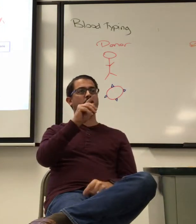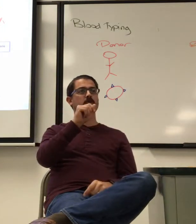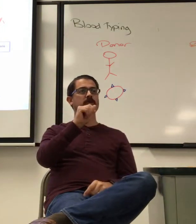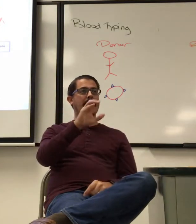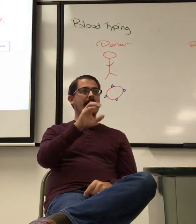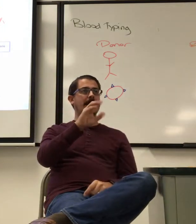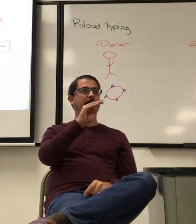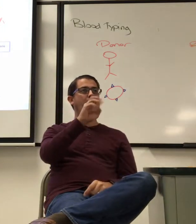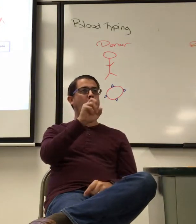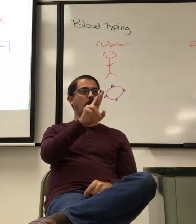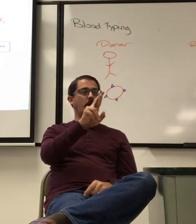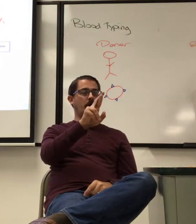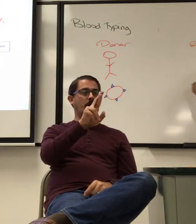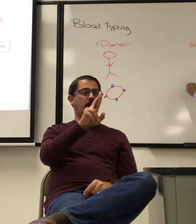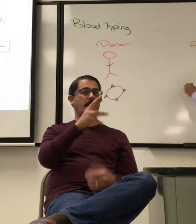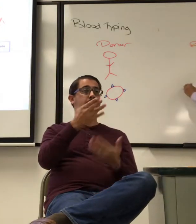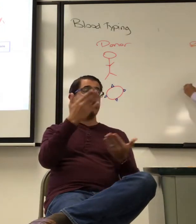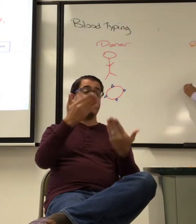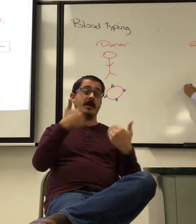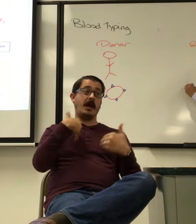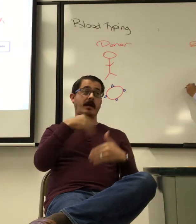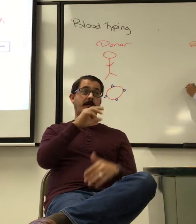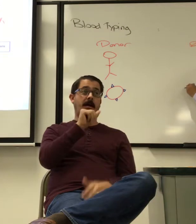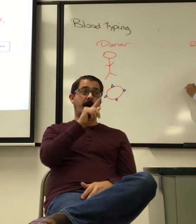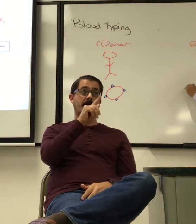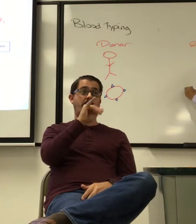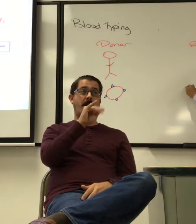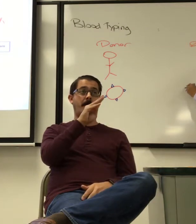have the antibody profile